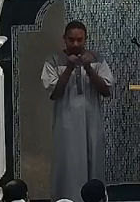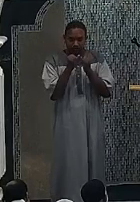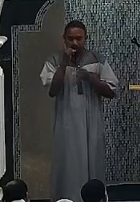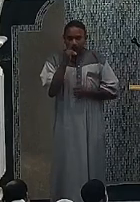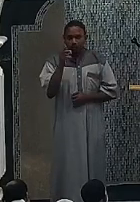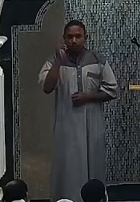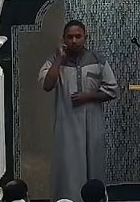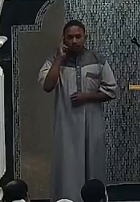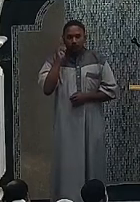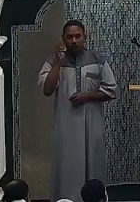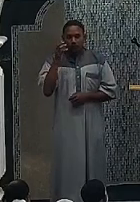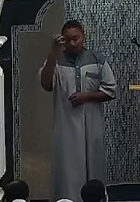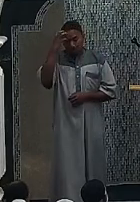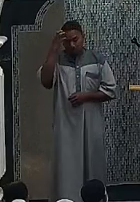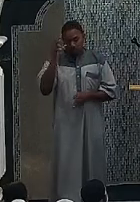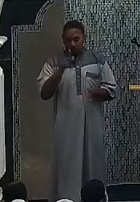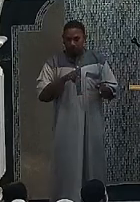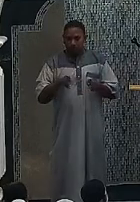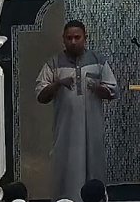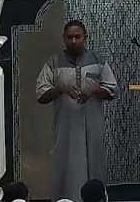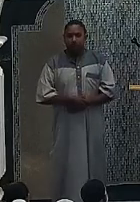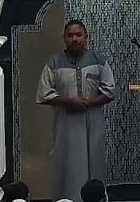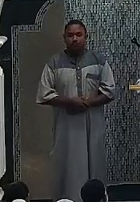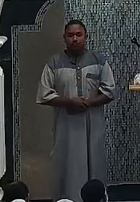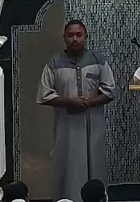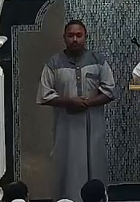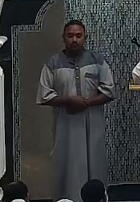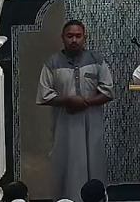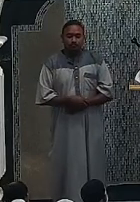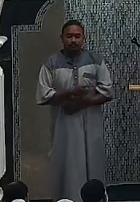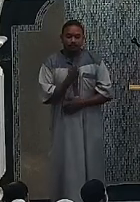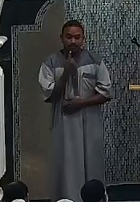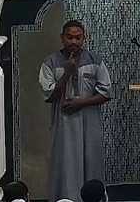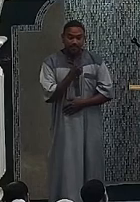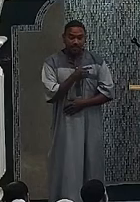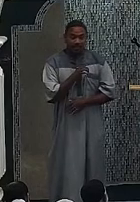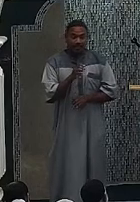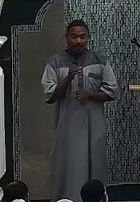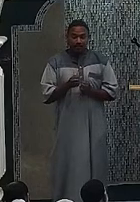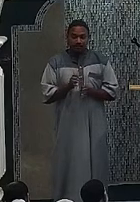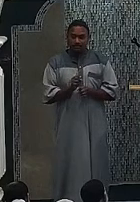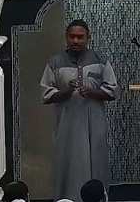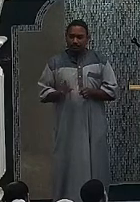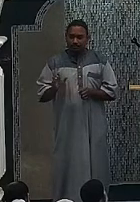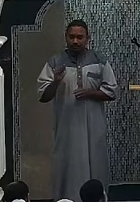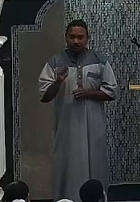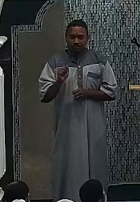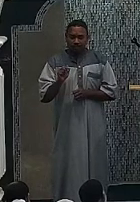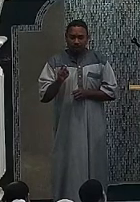whether there's any in the Northern Africa. The only one.